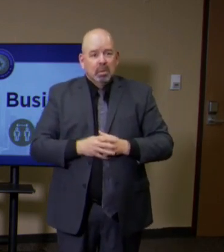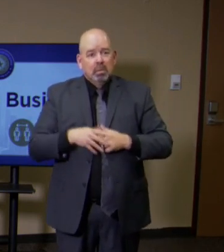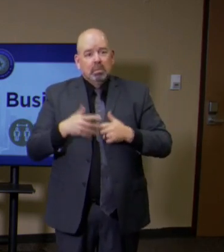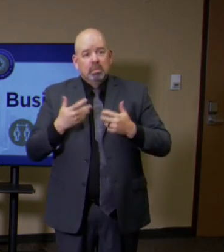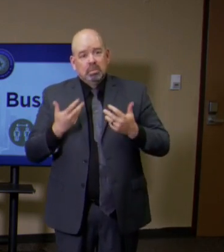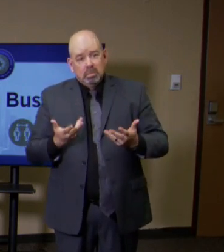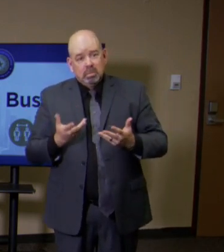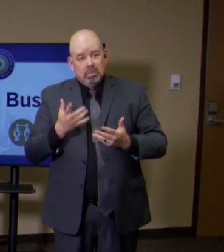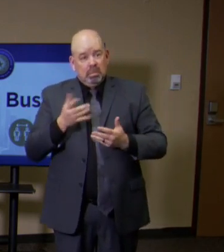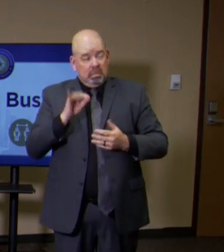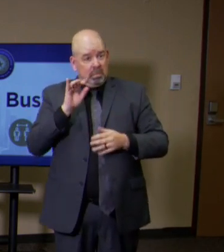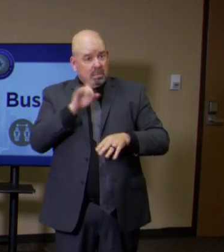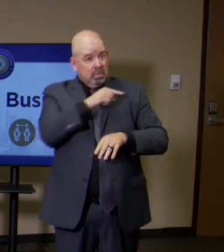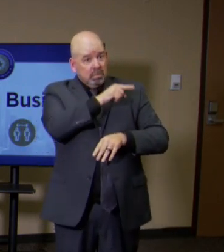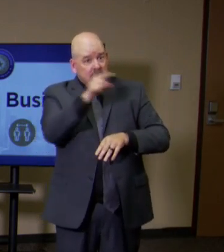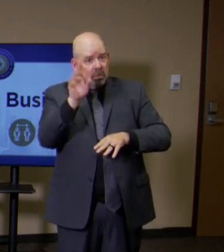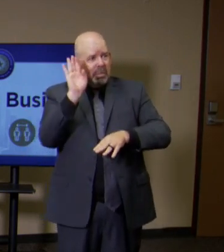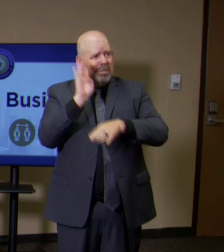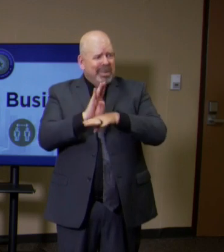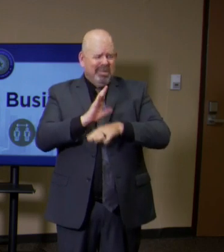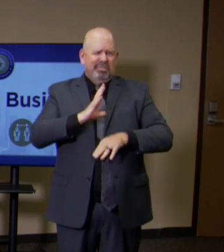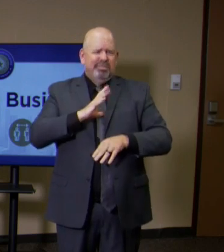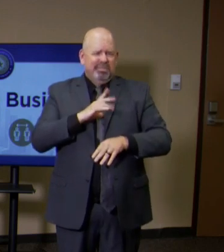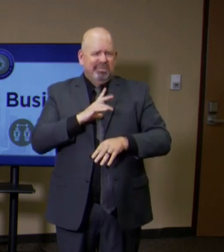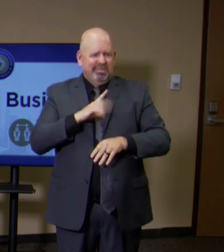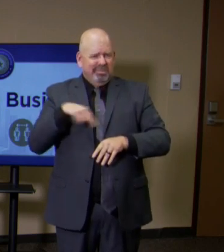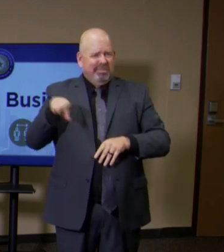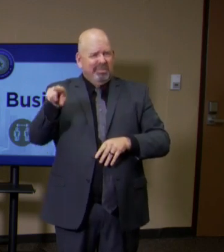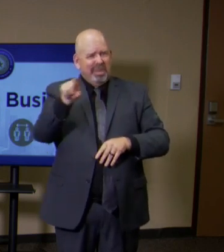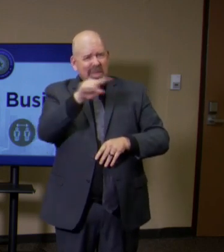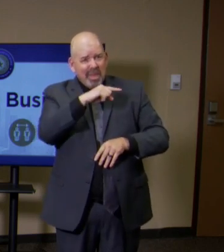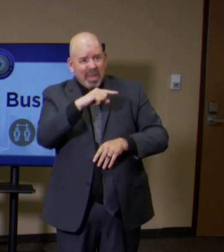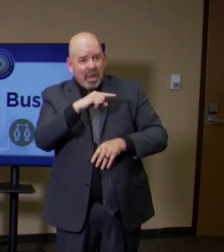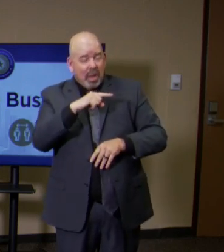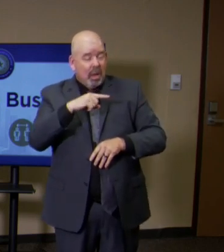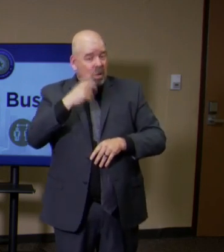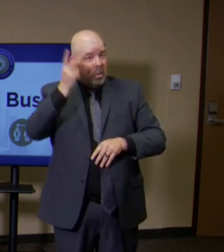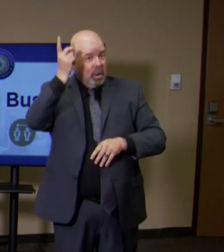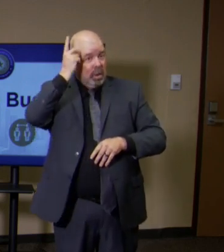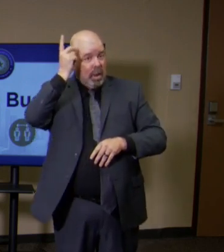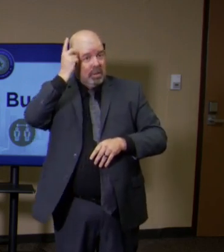tremendous on this. So in Dallas County, there's been less than a dozen